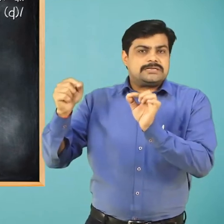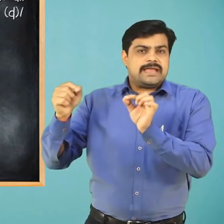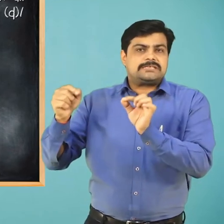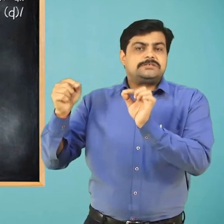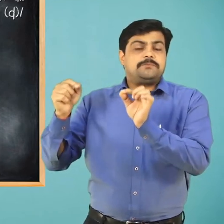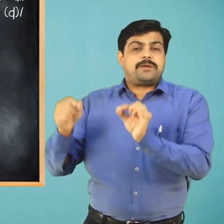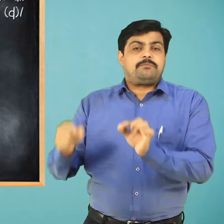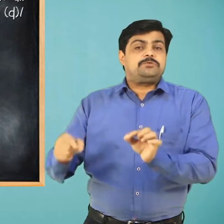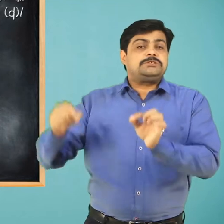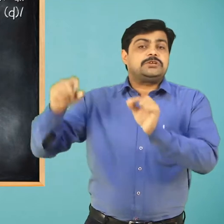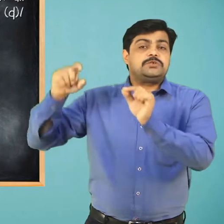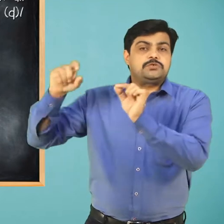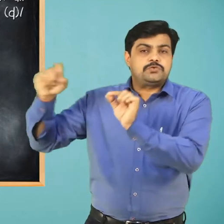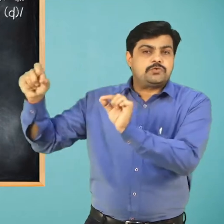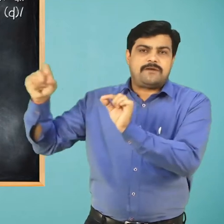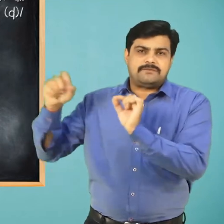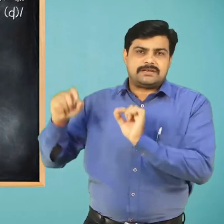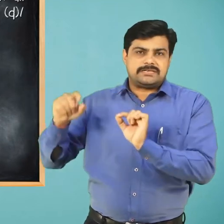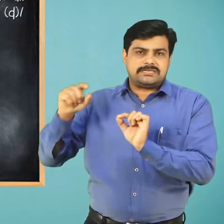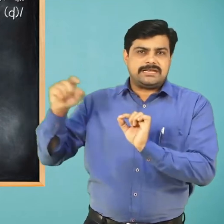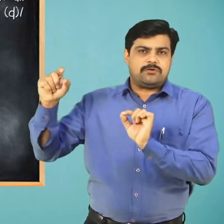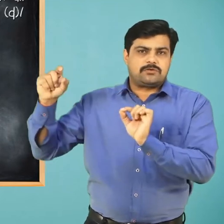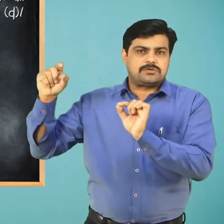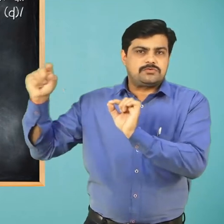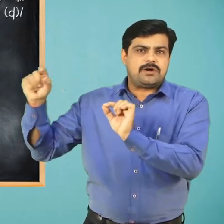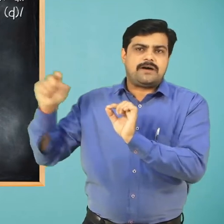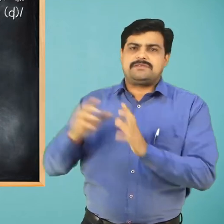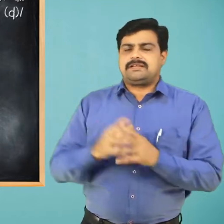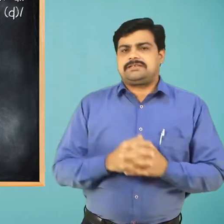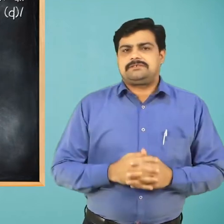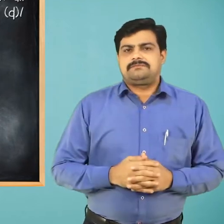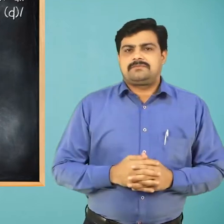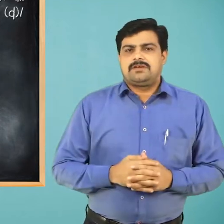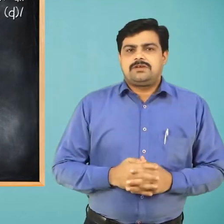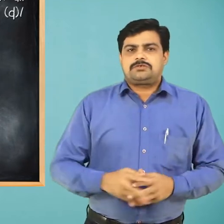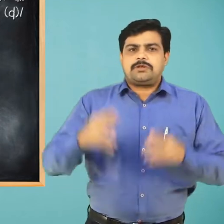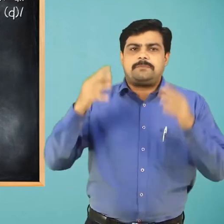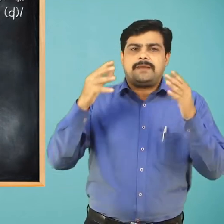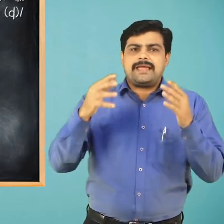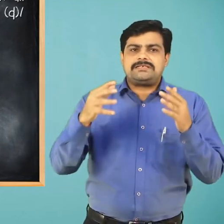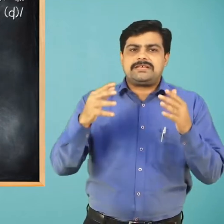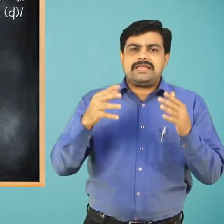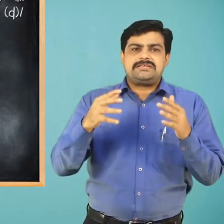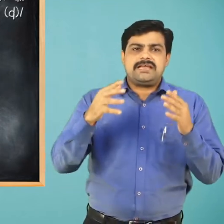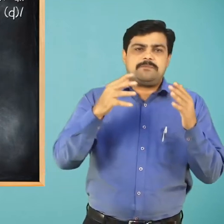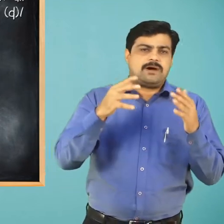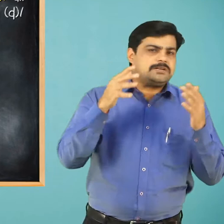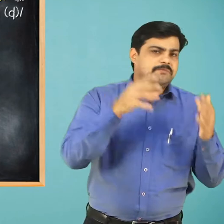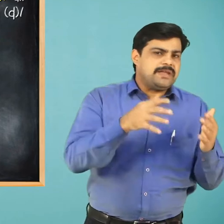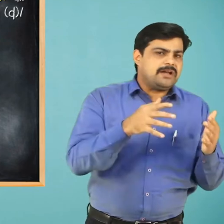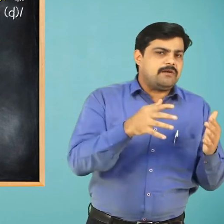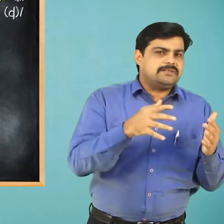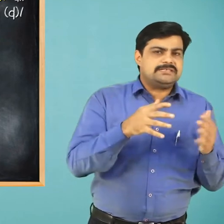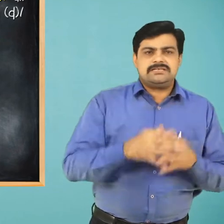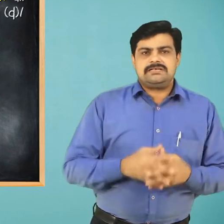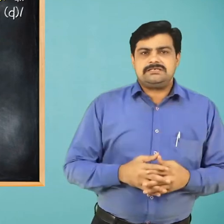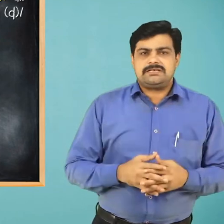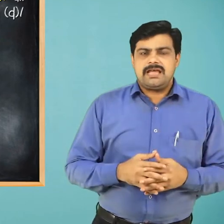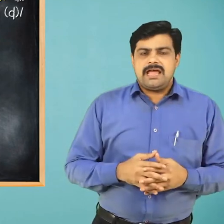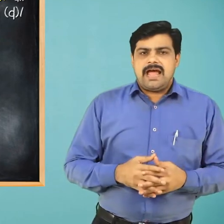takes the preposition to after it, to after it. So replace it in part B of the sentence and